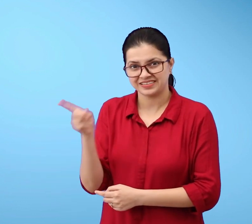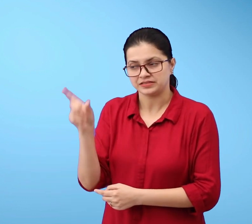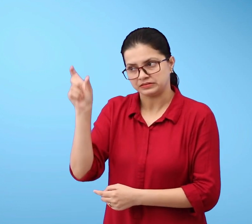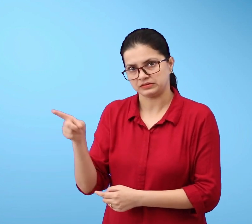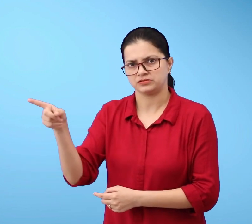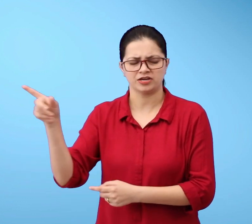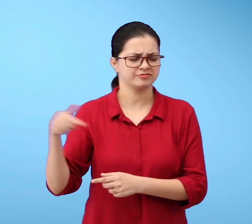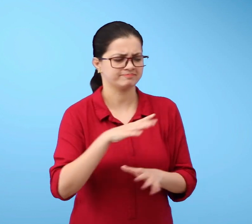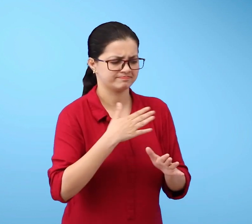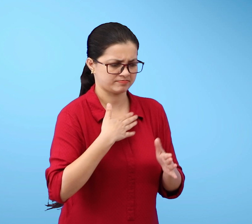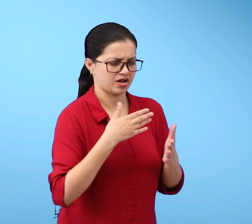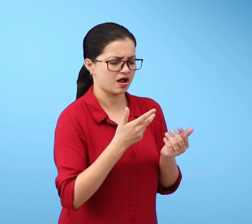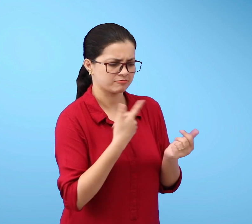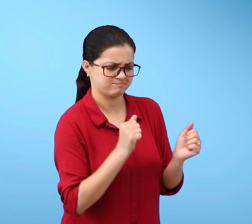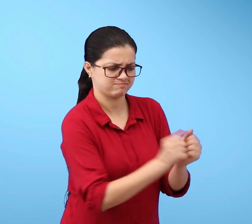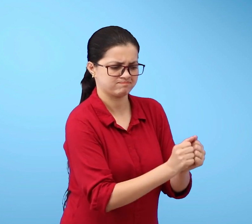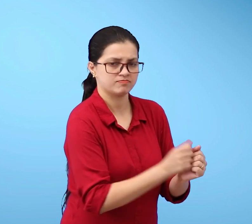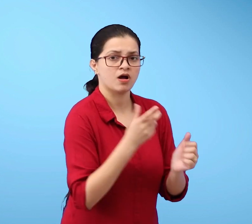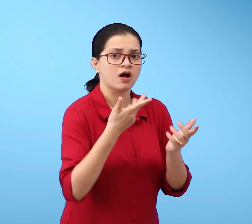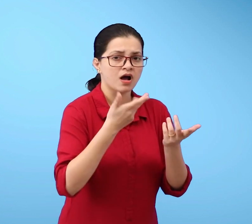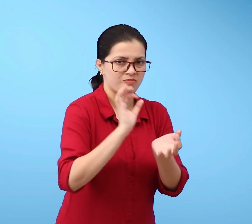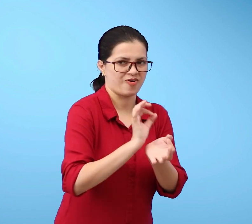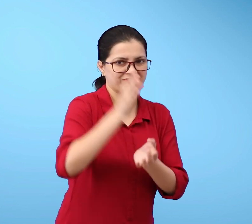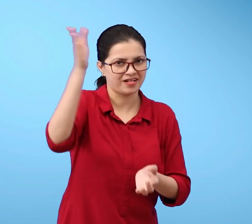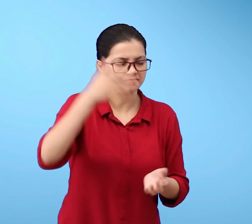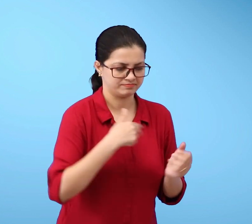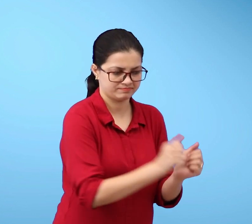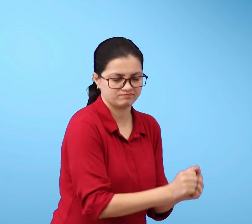A kind man took her to the Buddha.